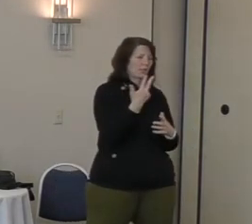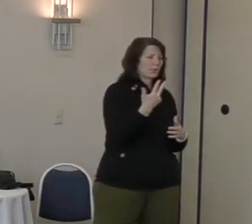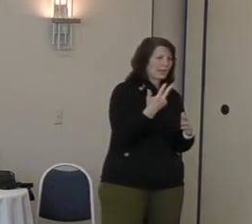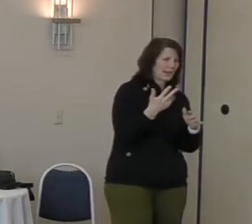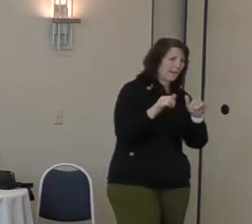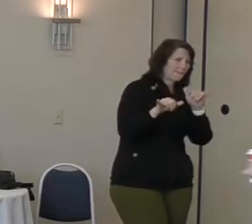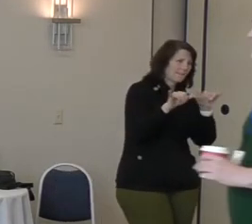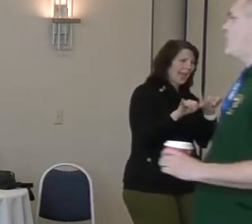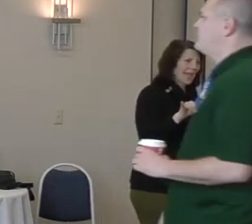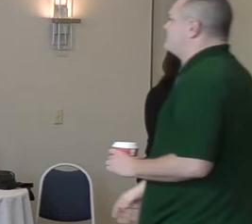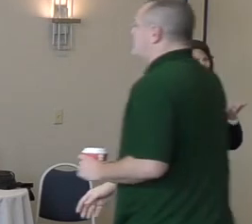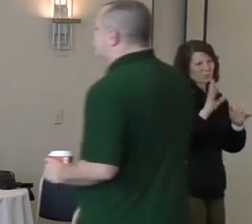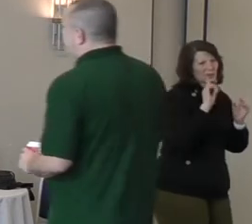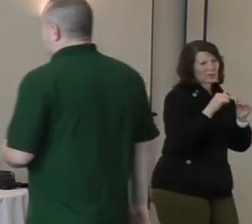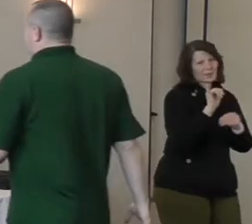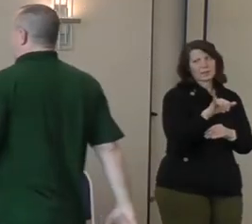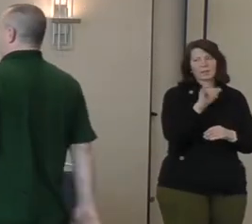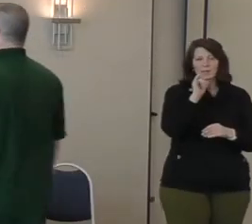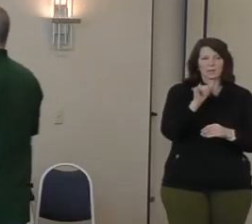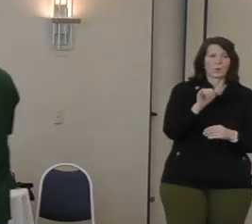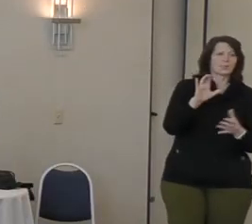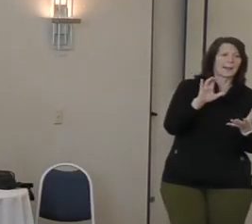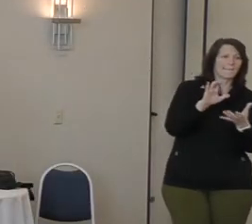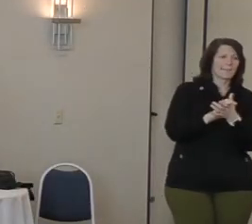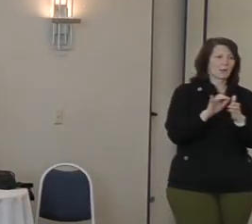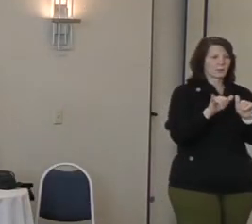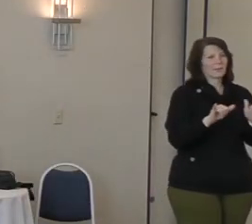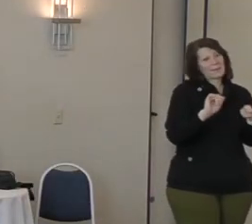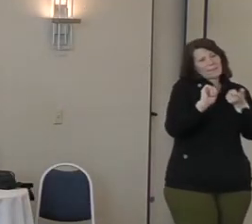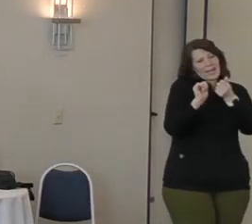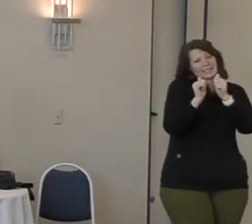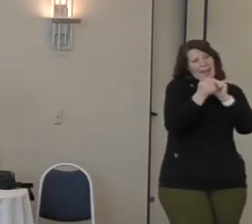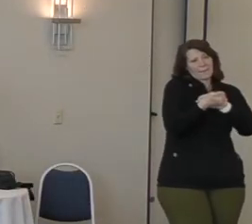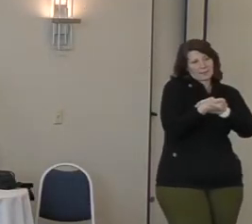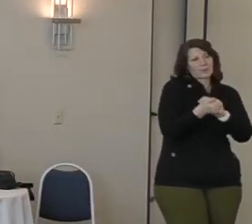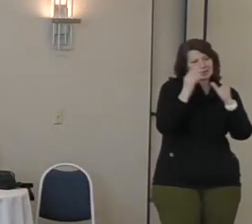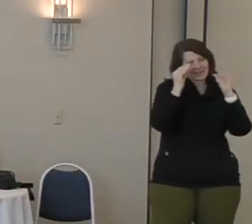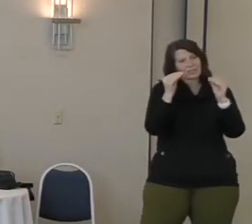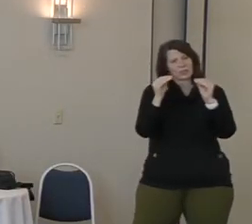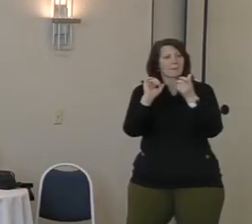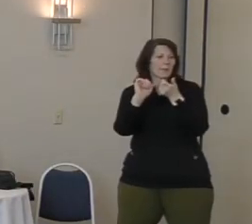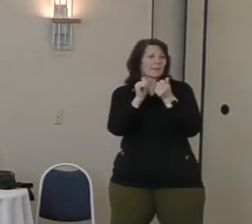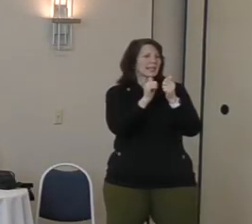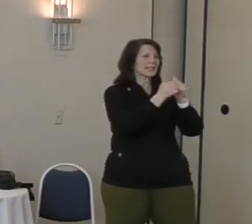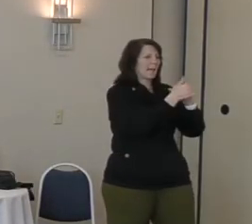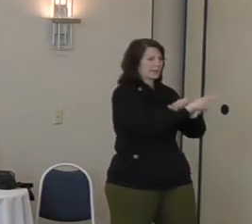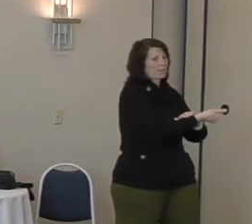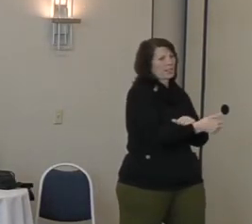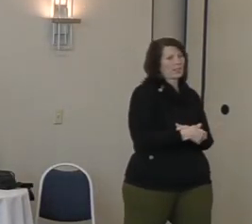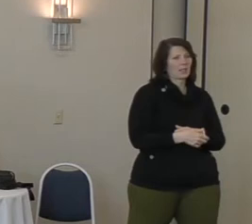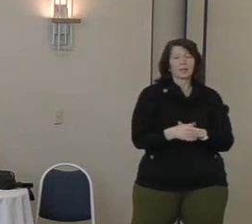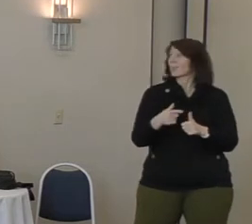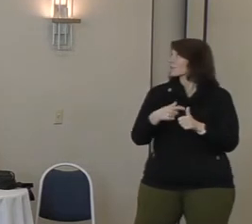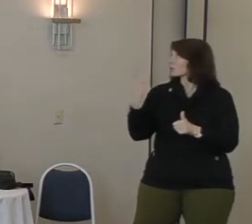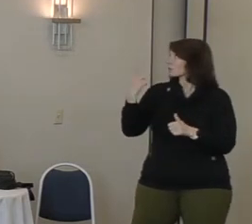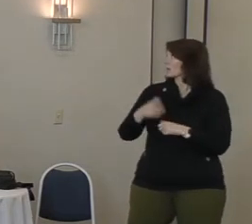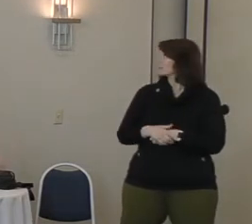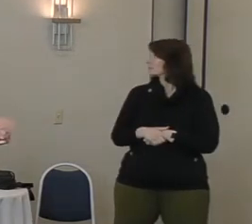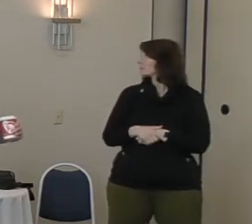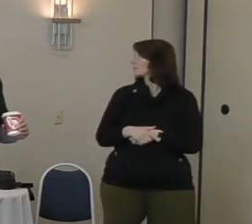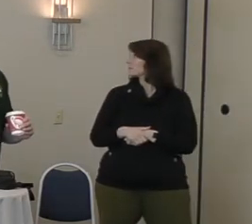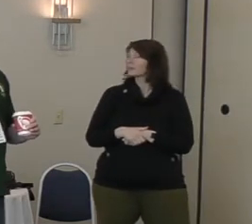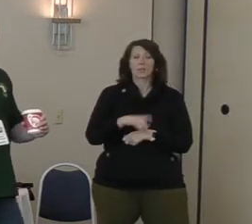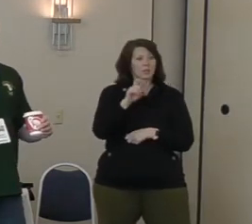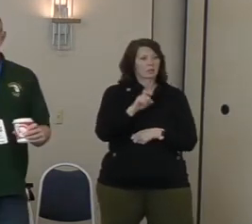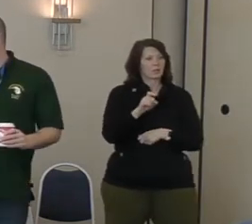get to in a minute. Don't stay married to your pattern. Be adaptable and teach them to be adaptable. So let's get to this first one.